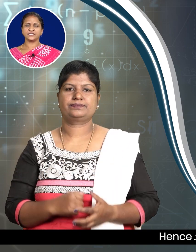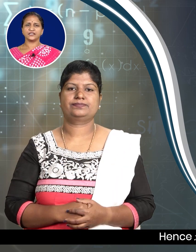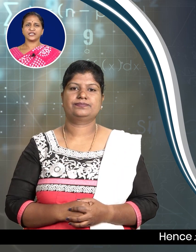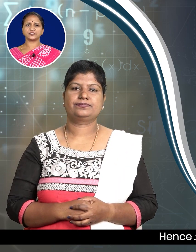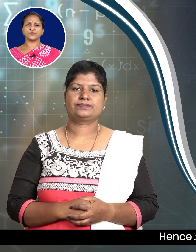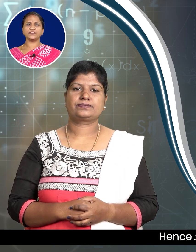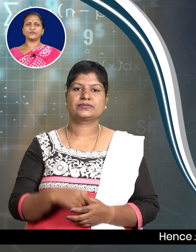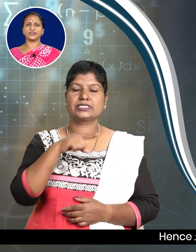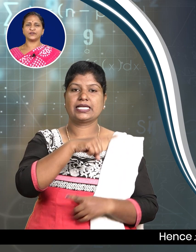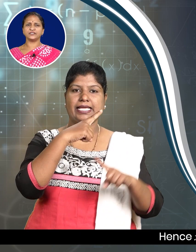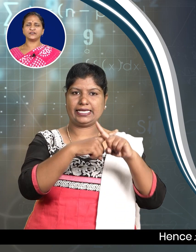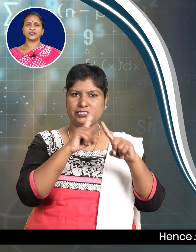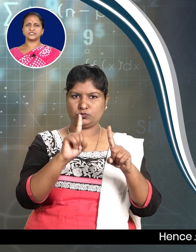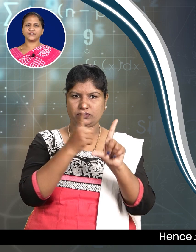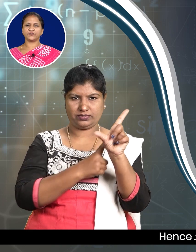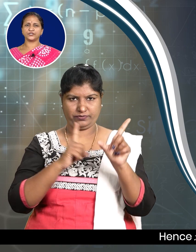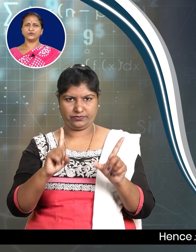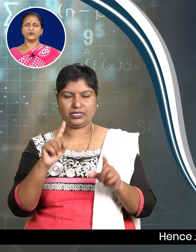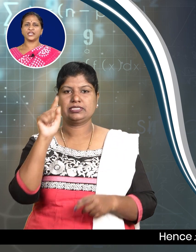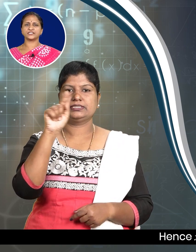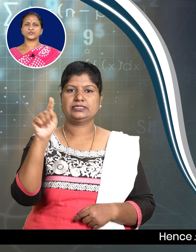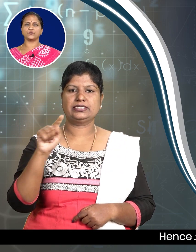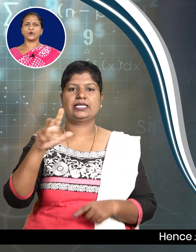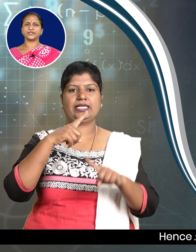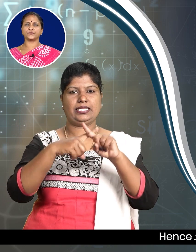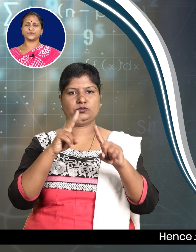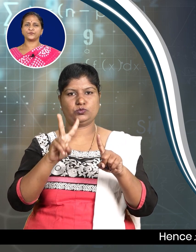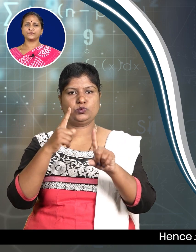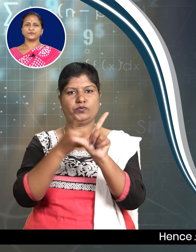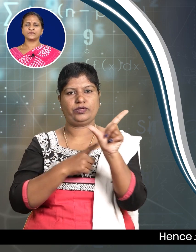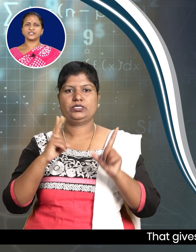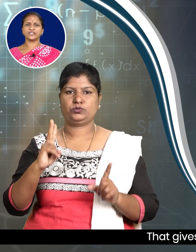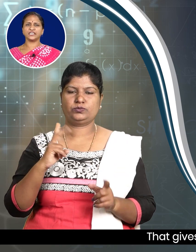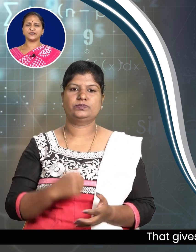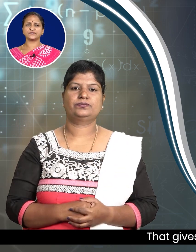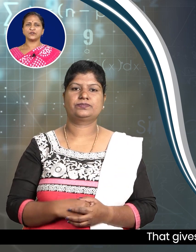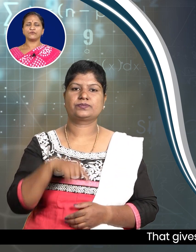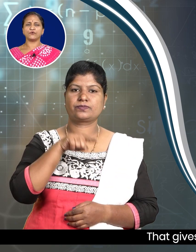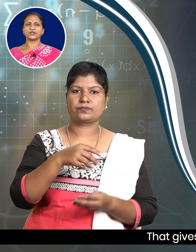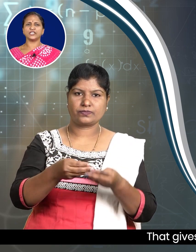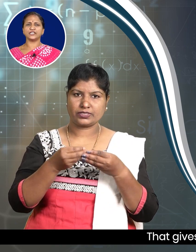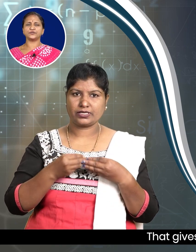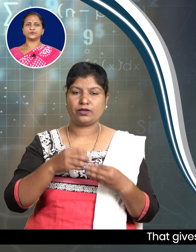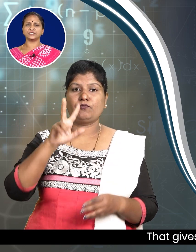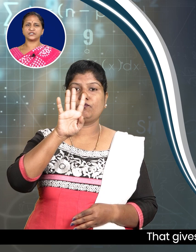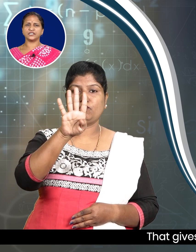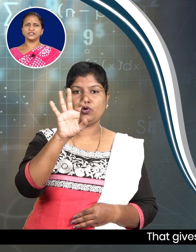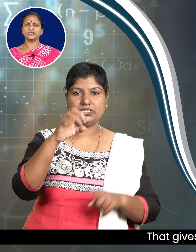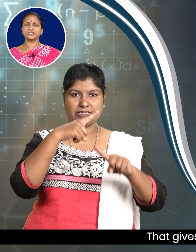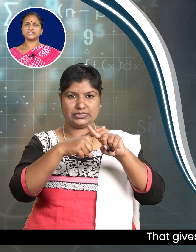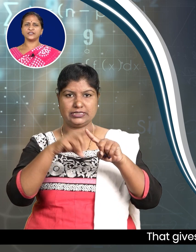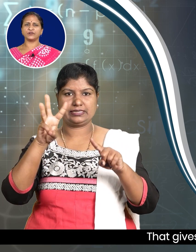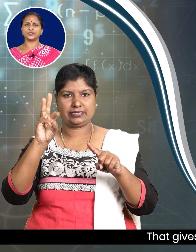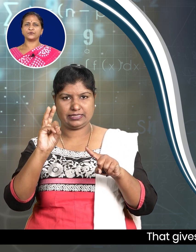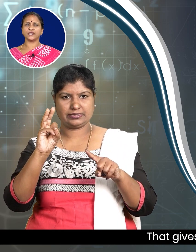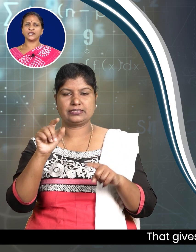Hence, x1 y1 is equal to x2 y2. That gives 40 into 30